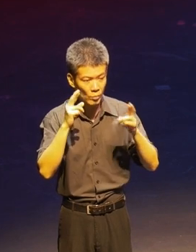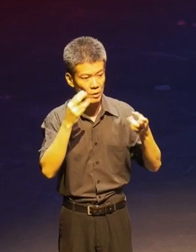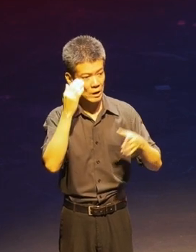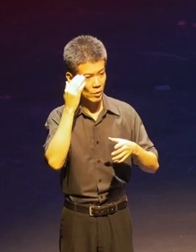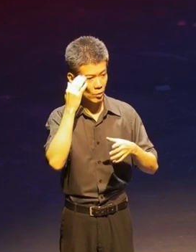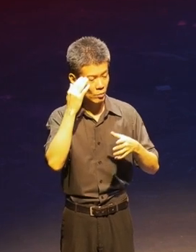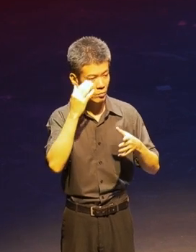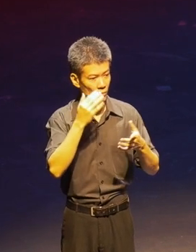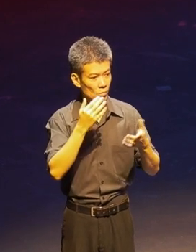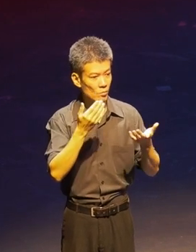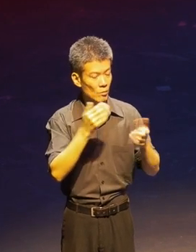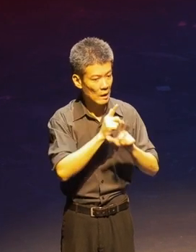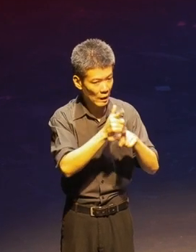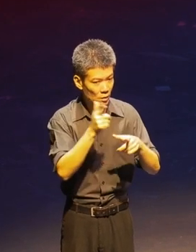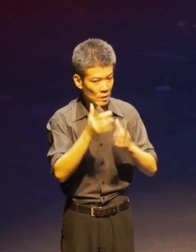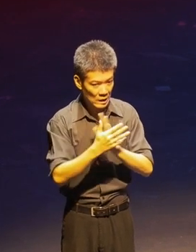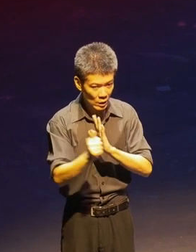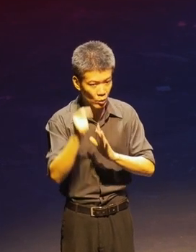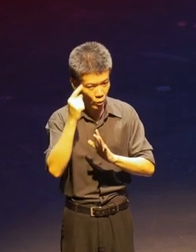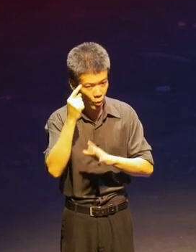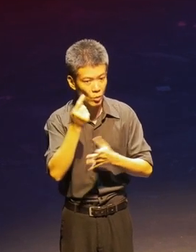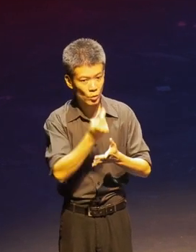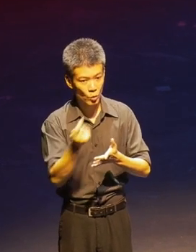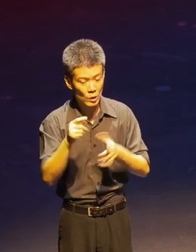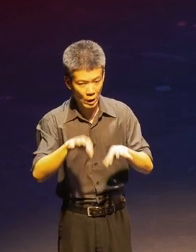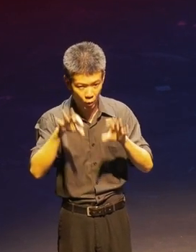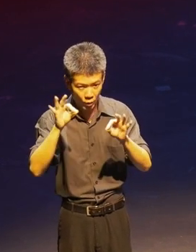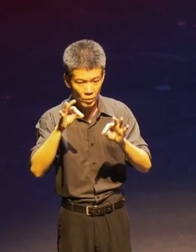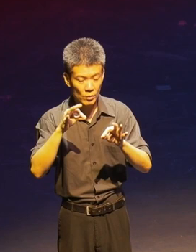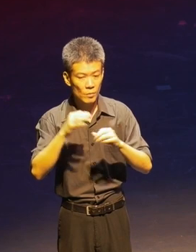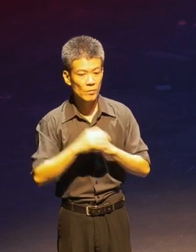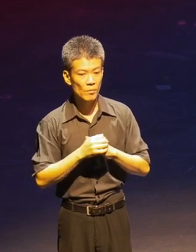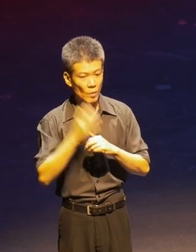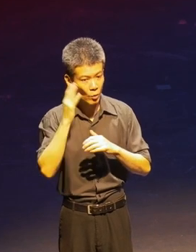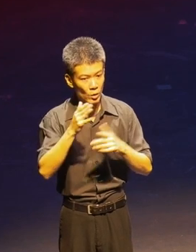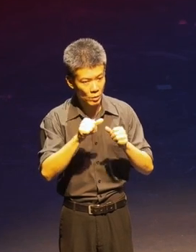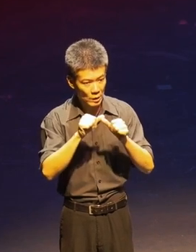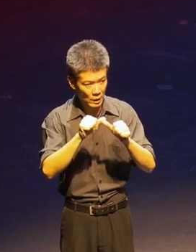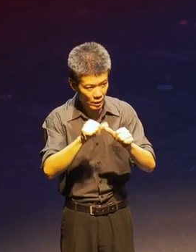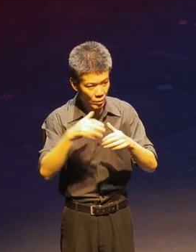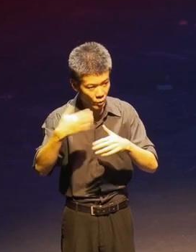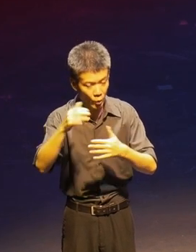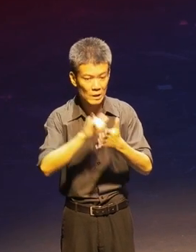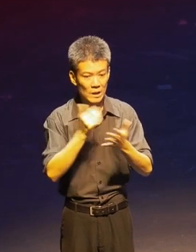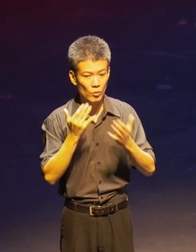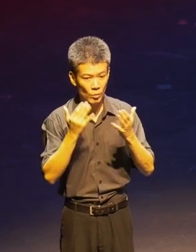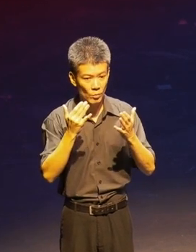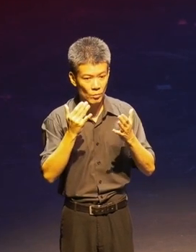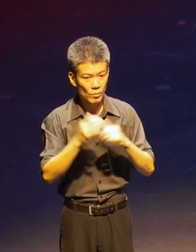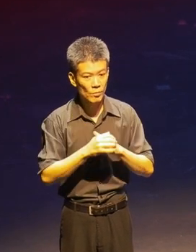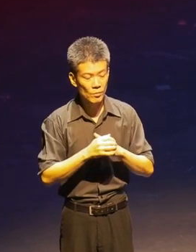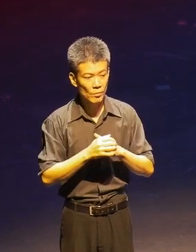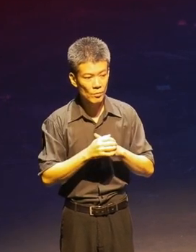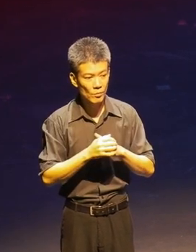knowledge learned, skills taught, tools acquired, and partnerships forged today will last beyond this forum, grow